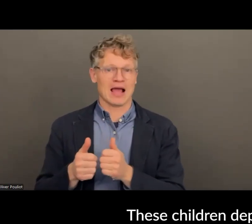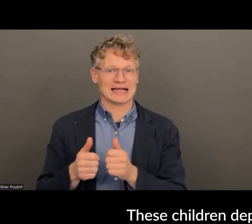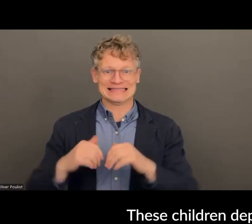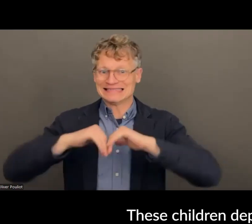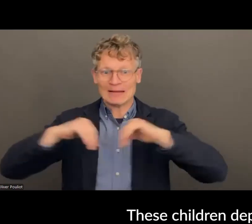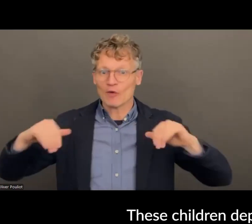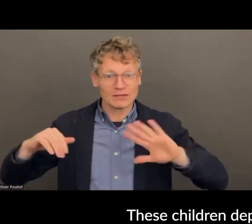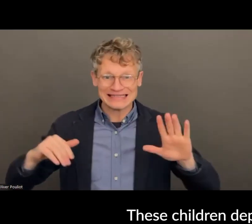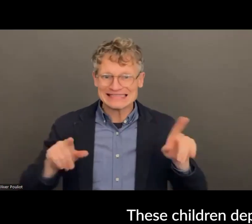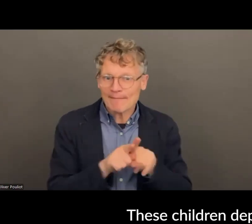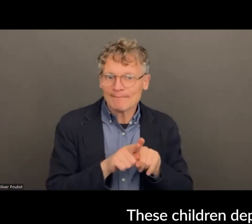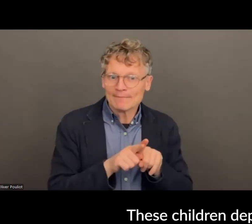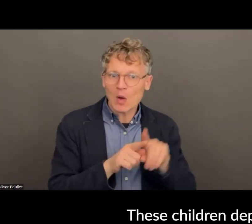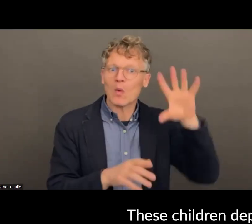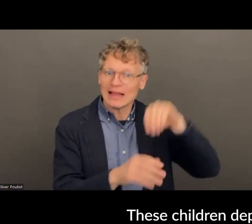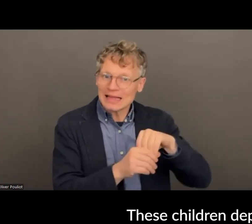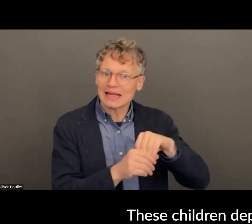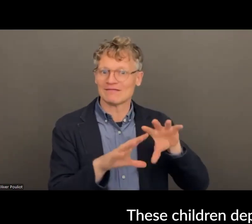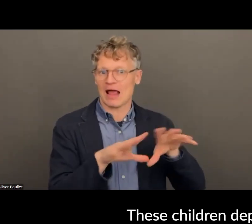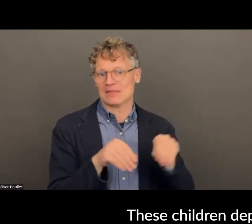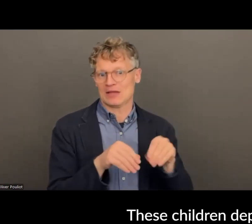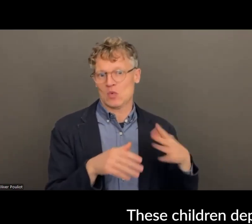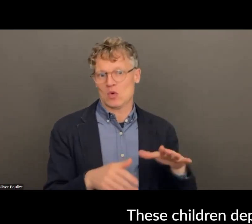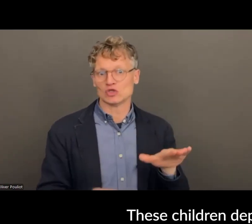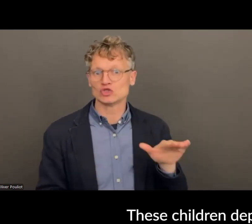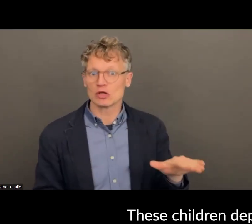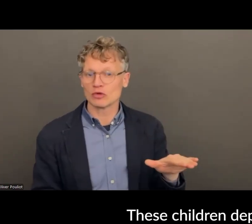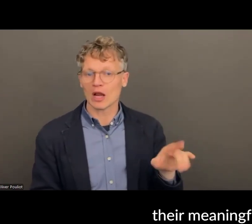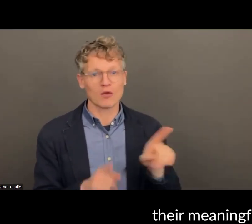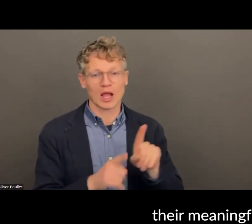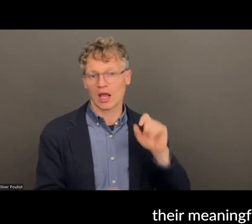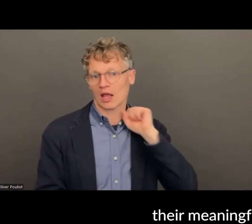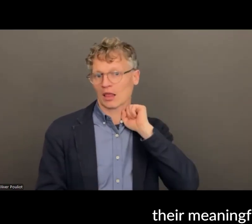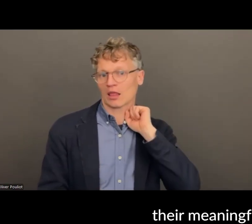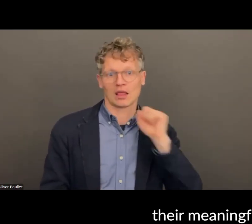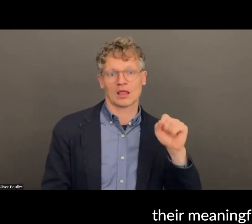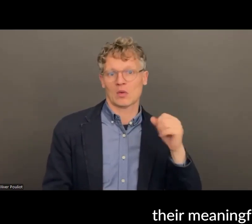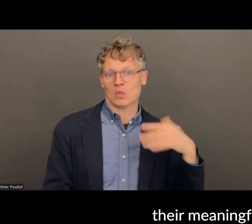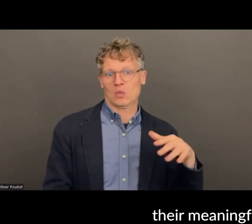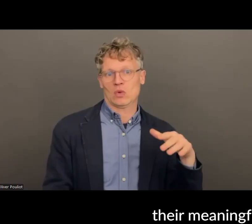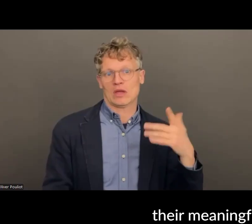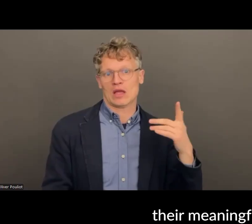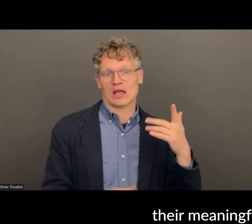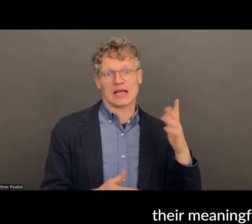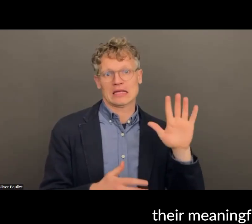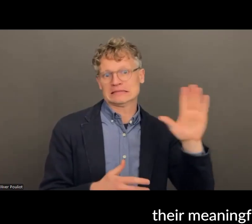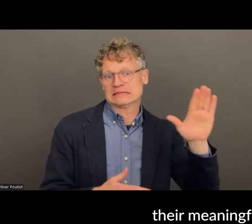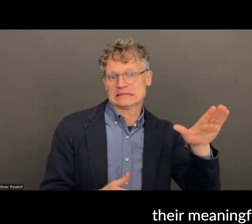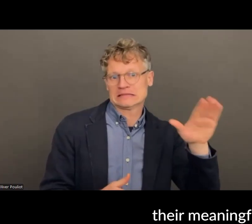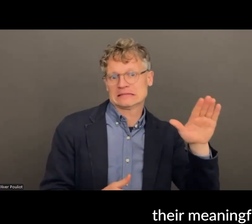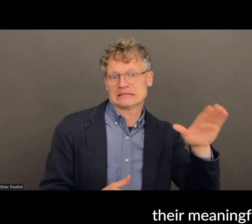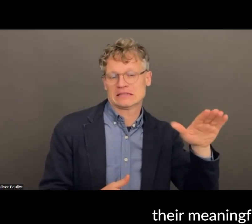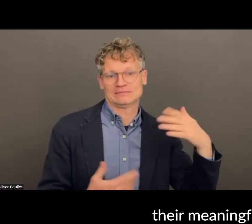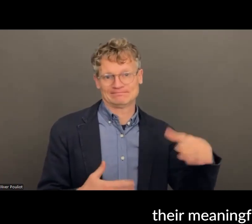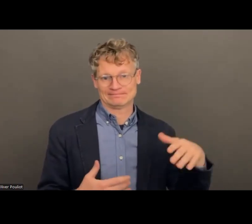These children depends on them almost every task of daily life, and without their meaningful involvement, no